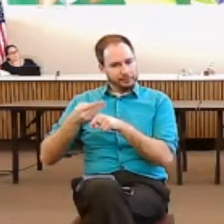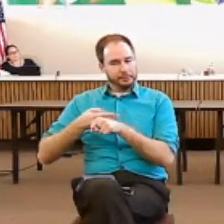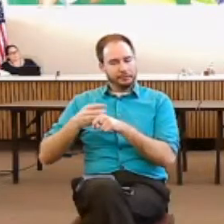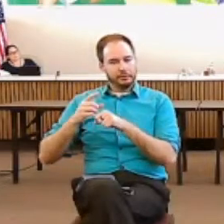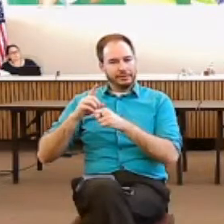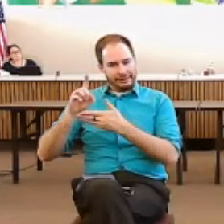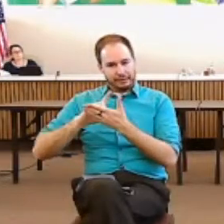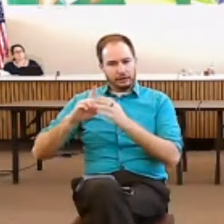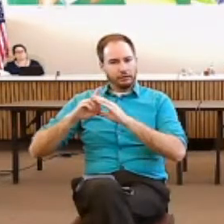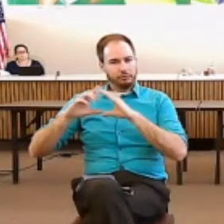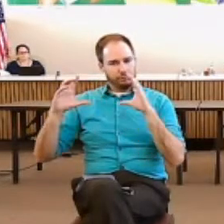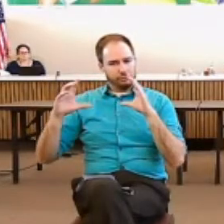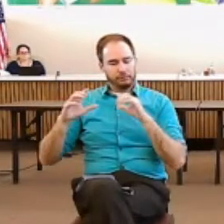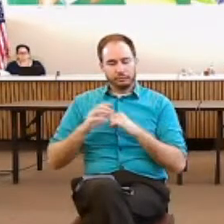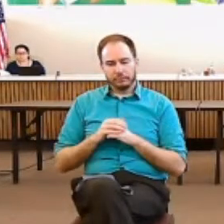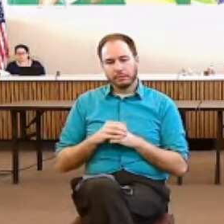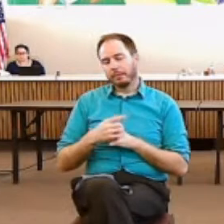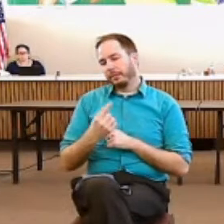the area where